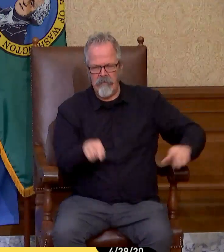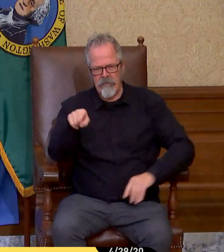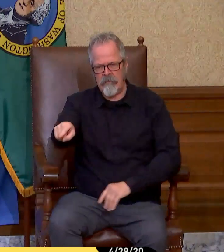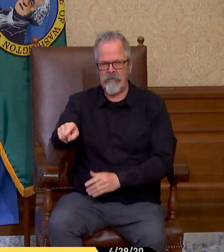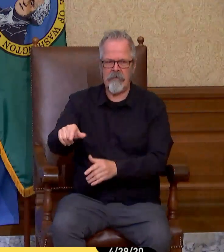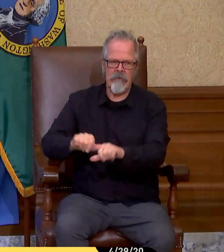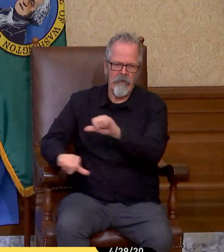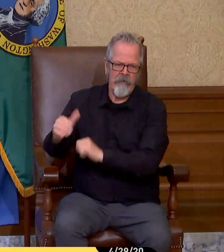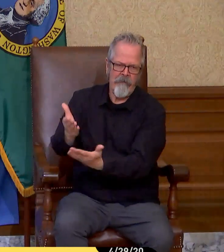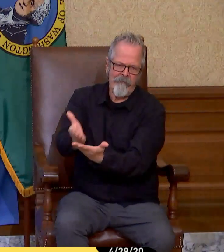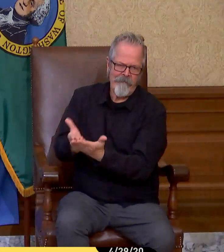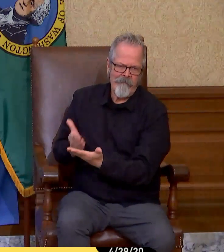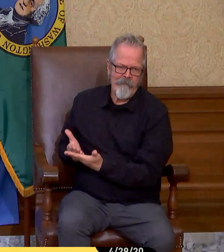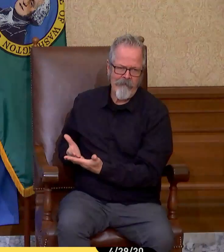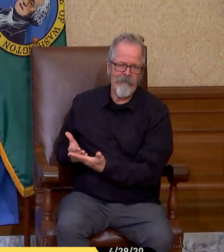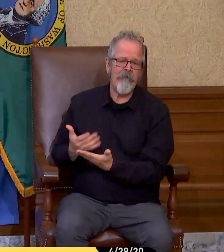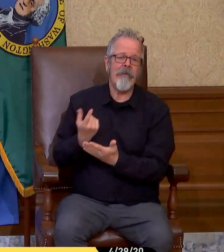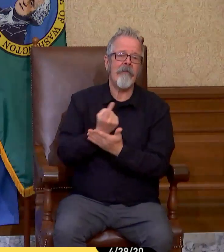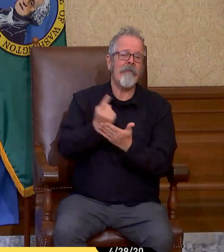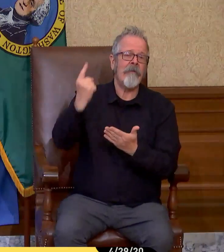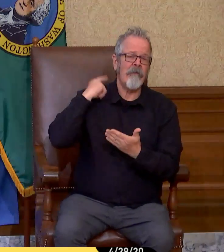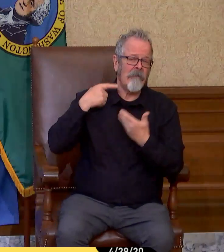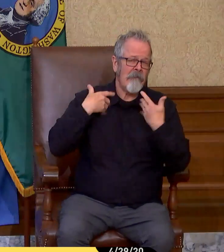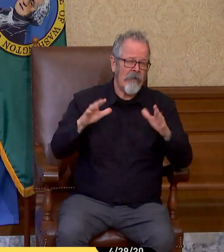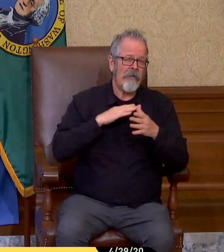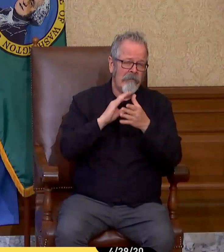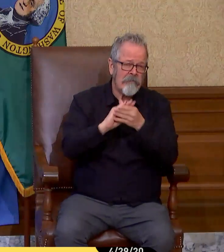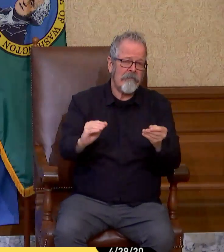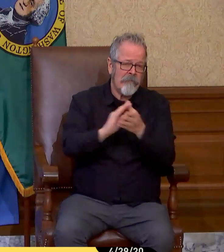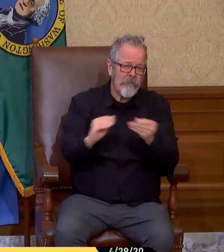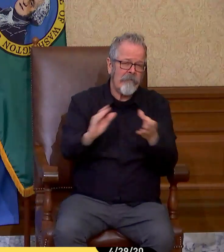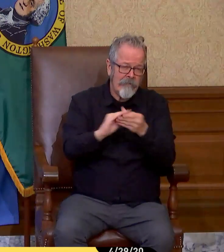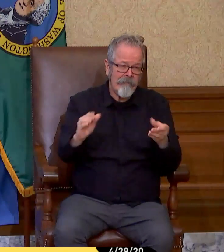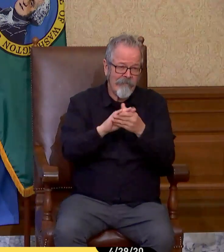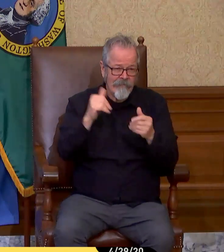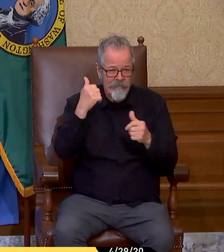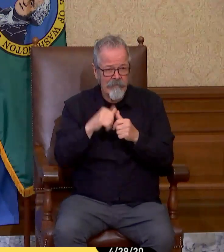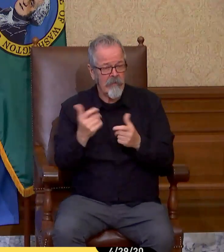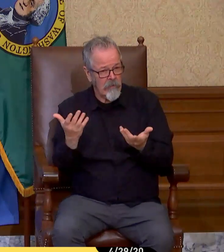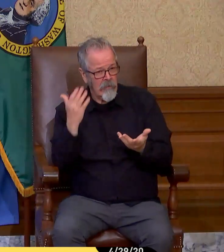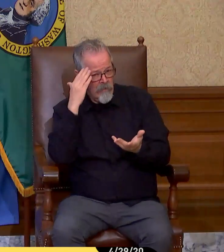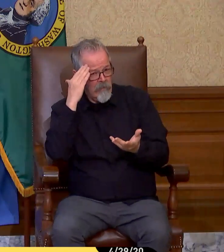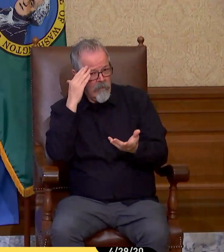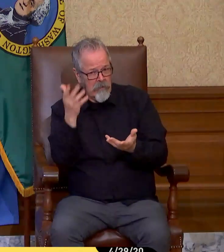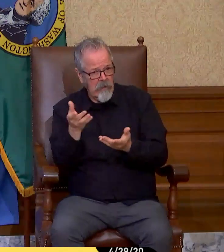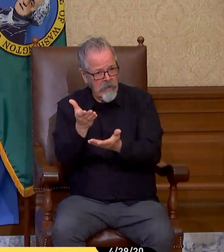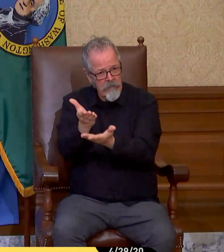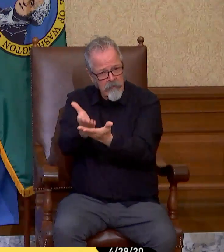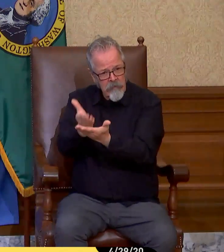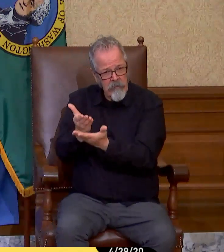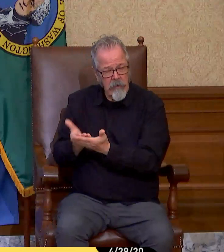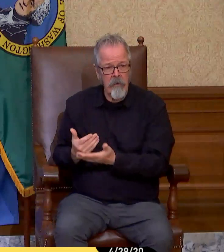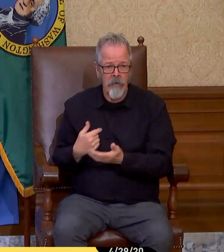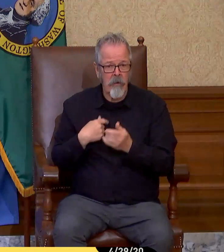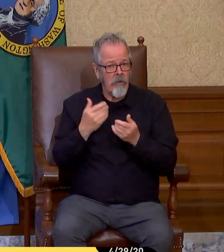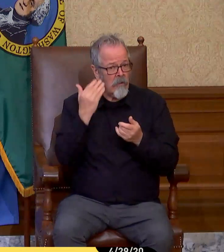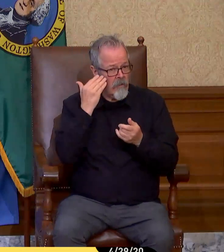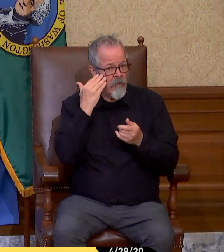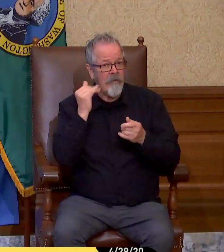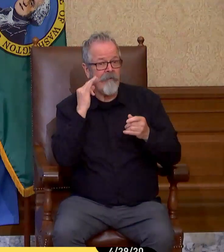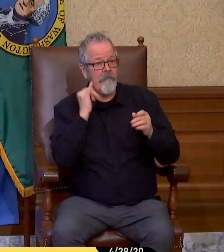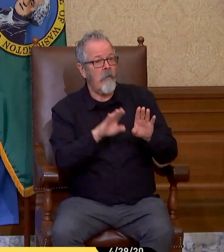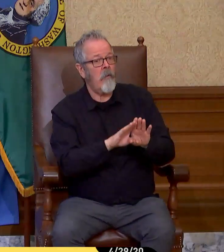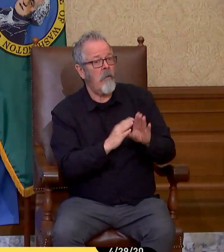I'm confirming that based on the data and science, that is the case. So based on the data at our disposal, the